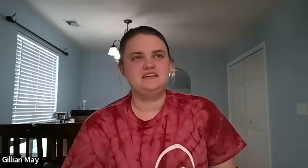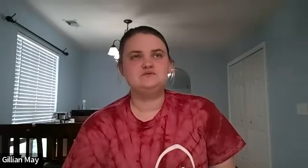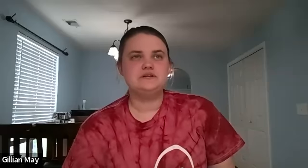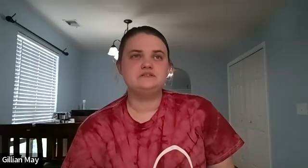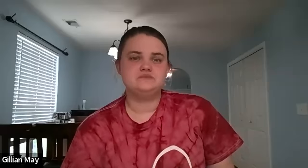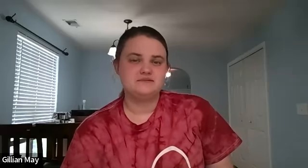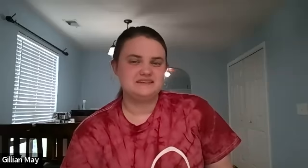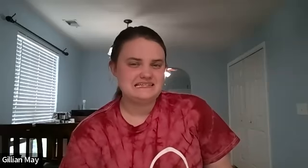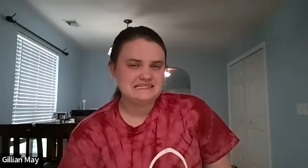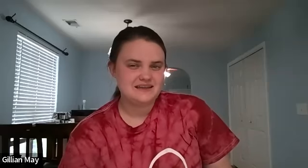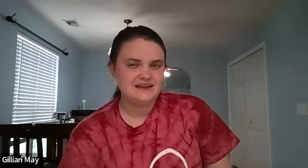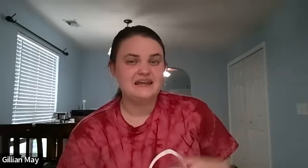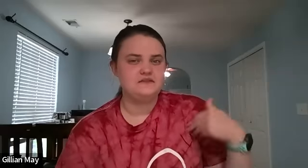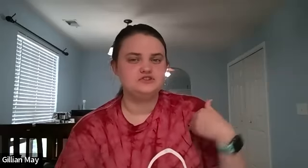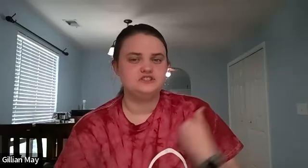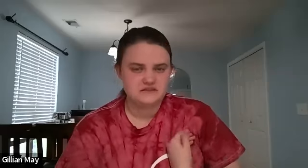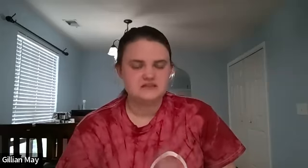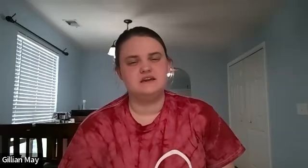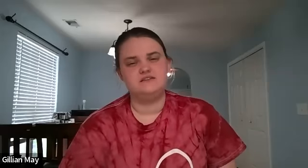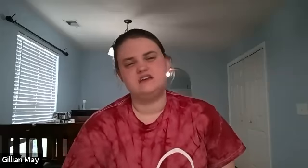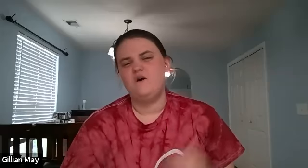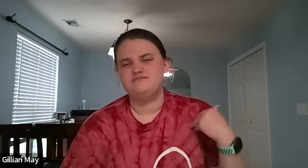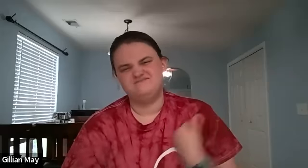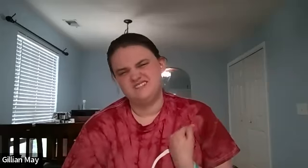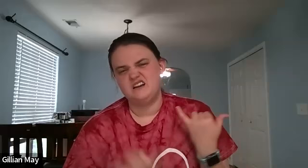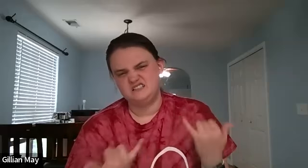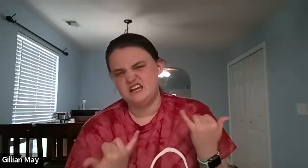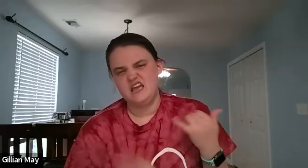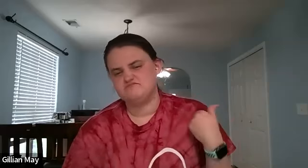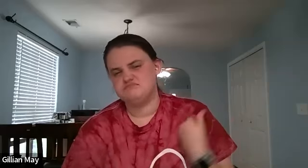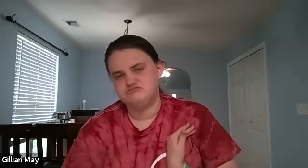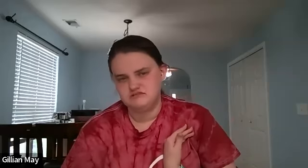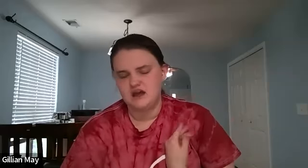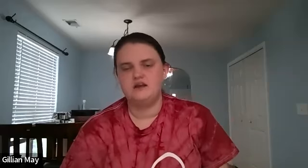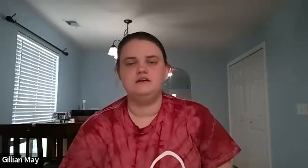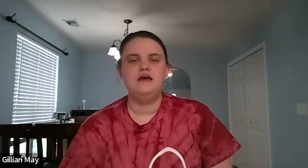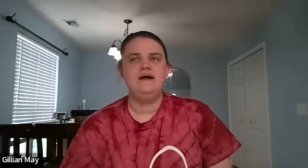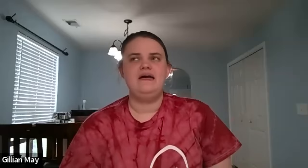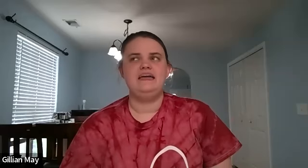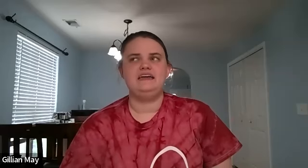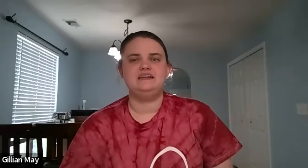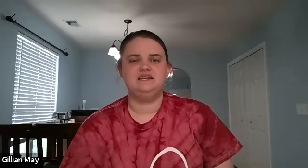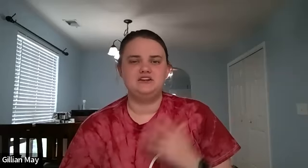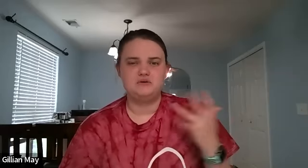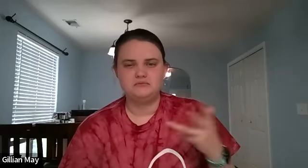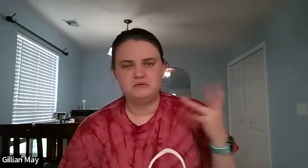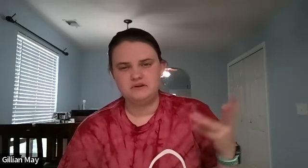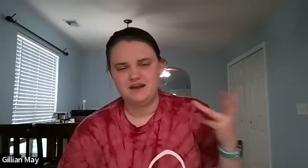Kids will sometimes lazy sign and they'll just say this, like they'll say, oh, I'm tired today, I'm tired. And, you know, but we kind